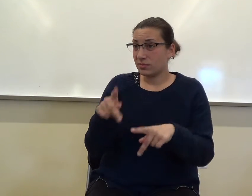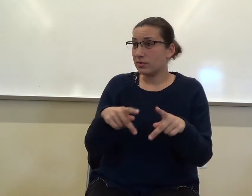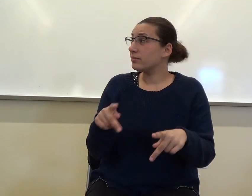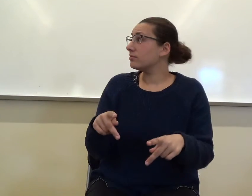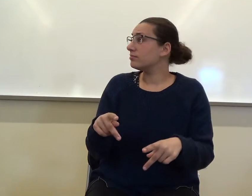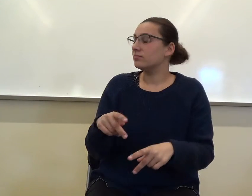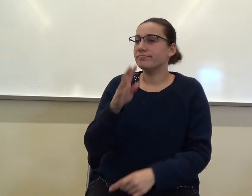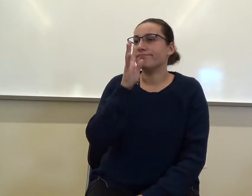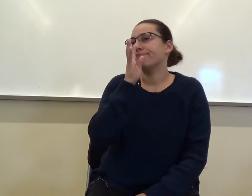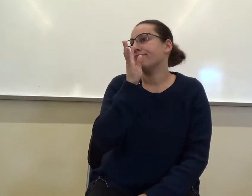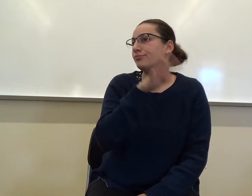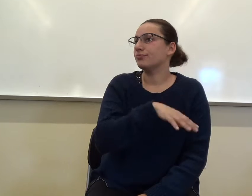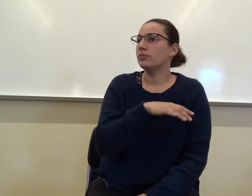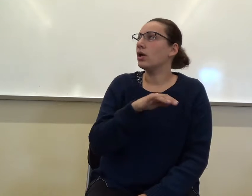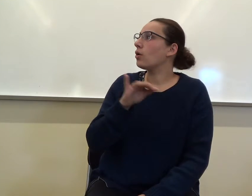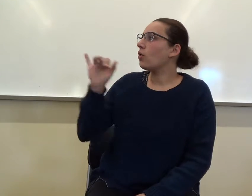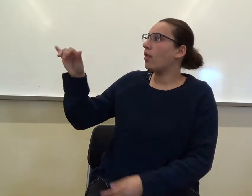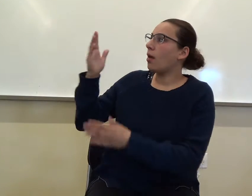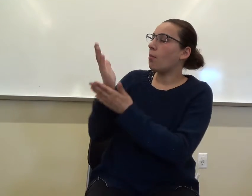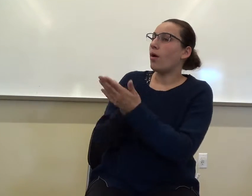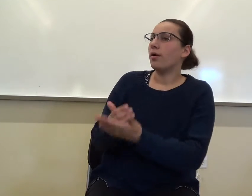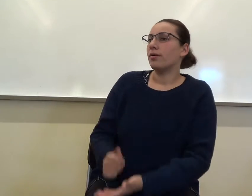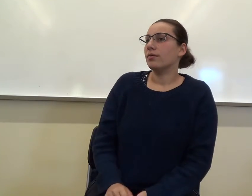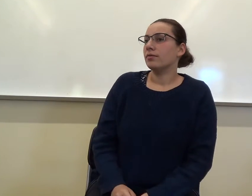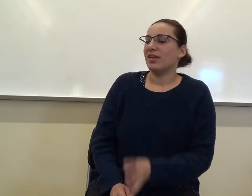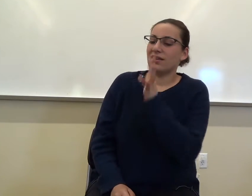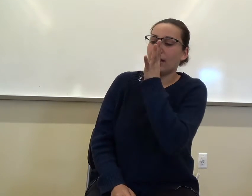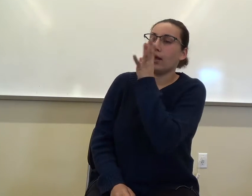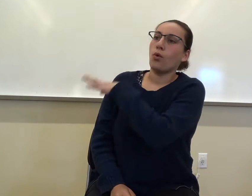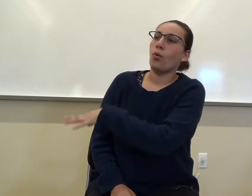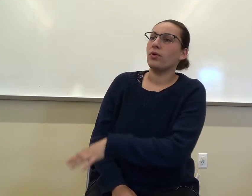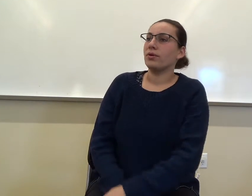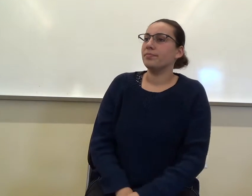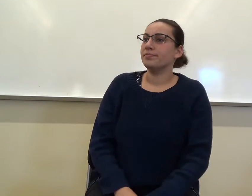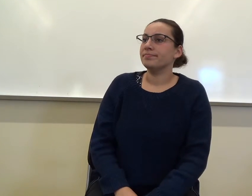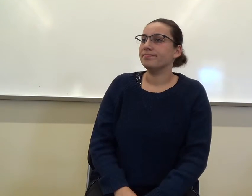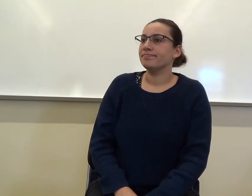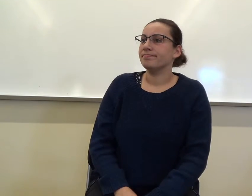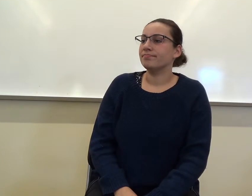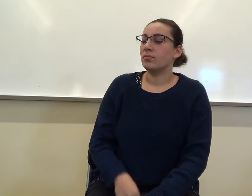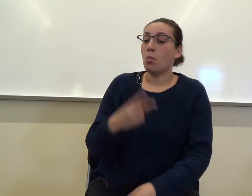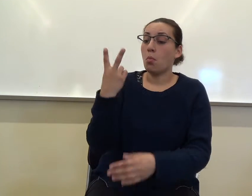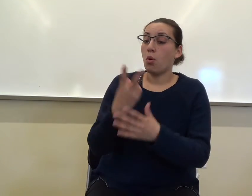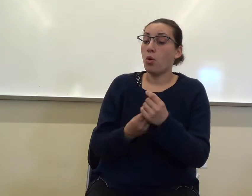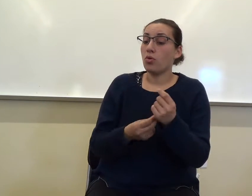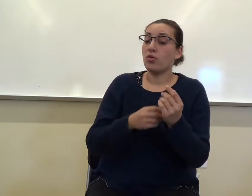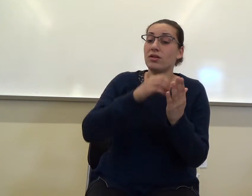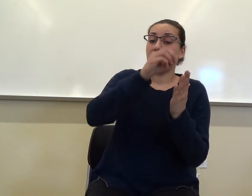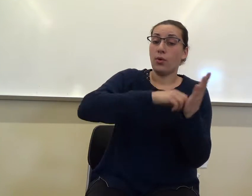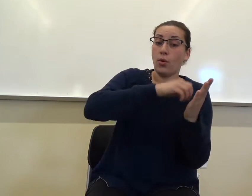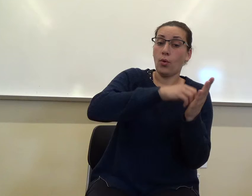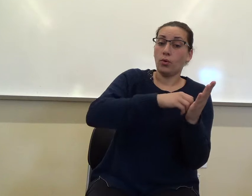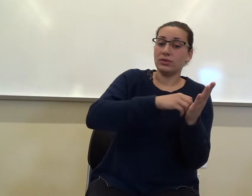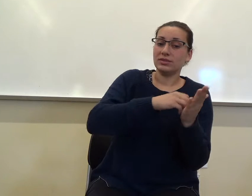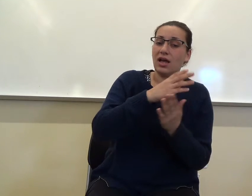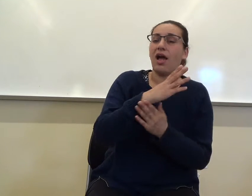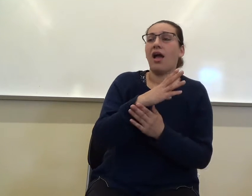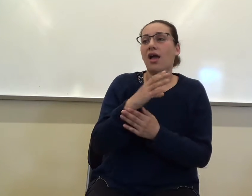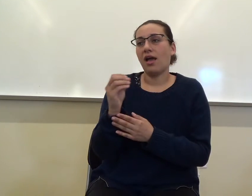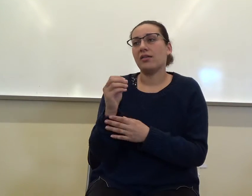totally ignored this, both in the annotation and the summary. So this is one of the things, you have